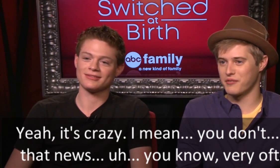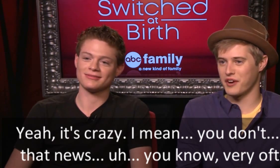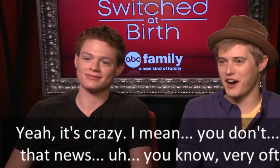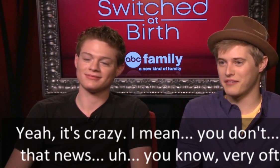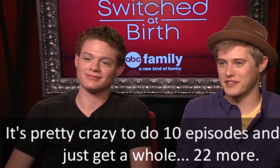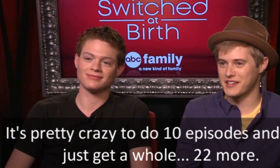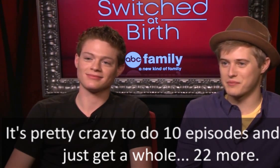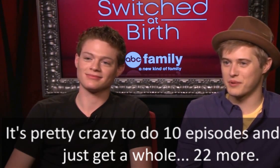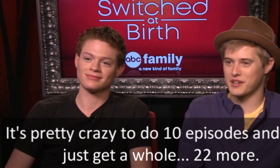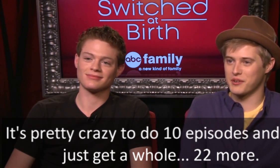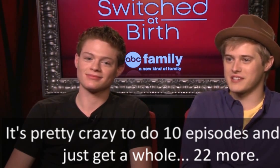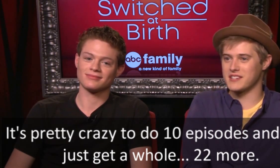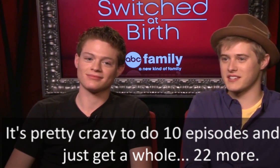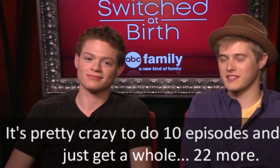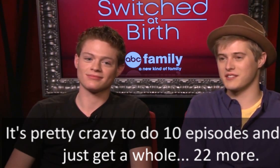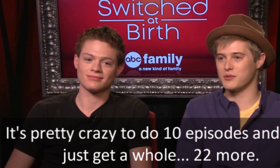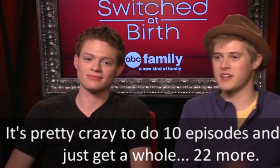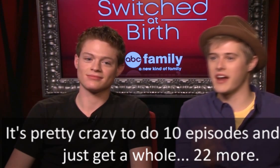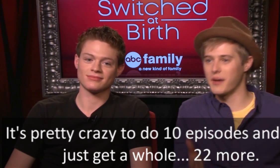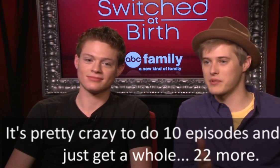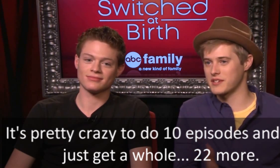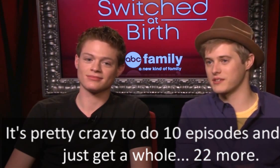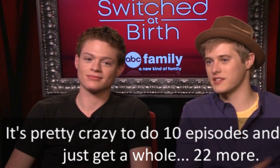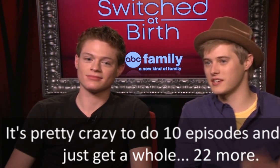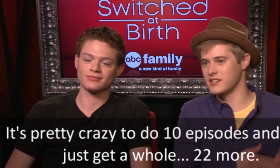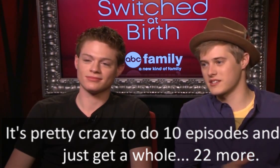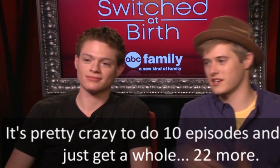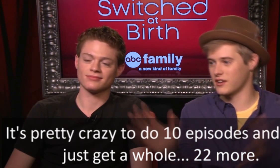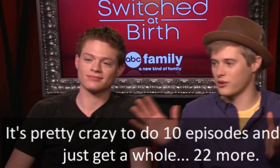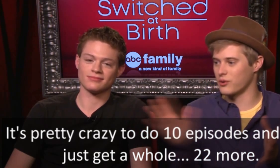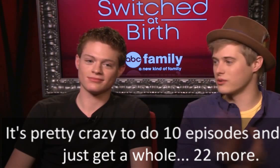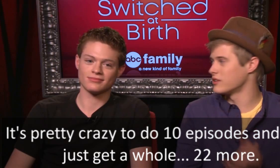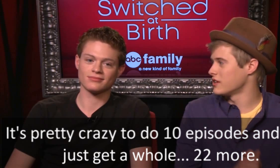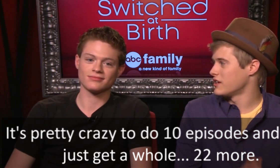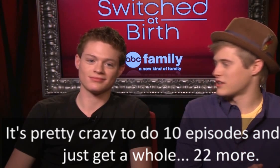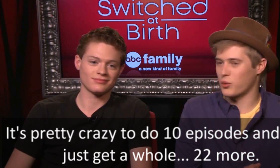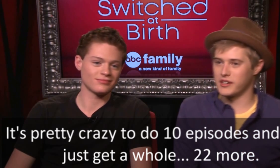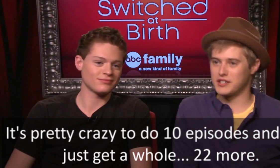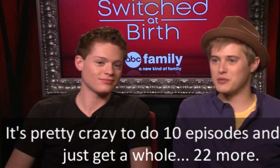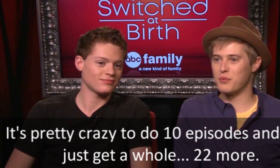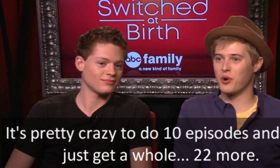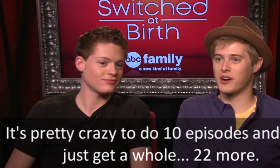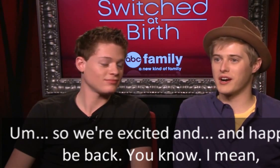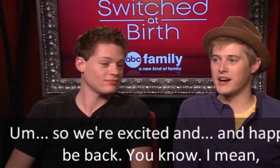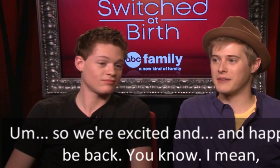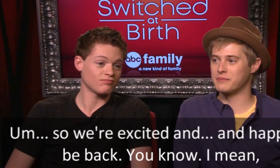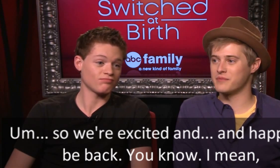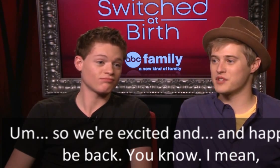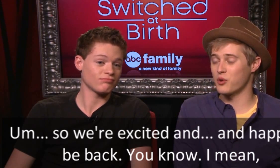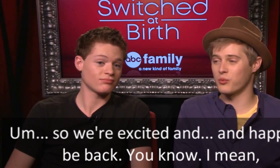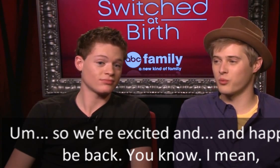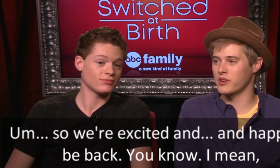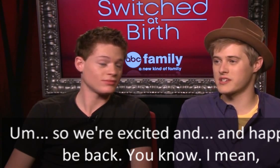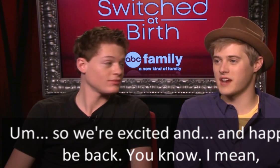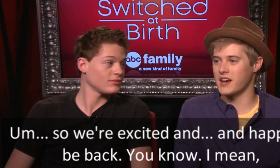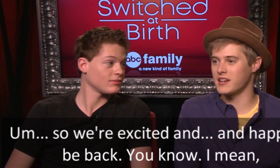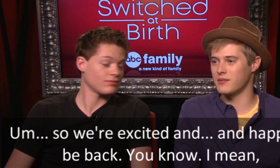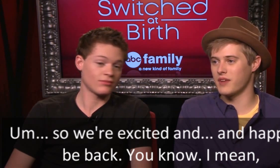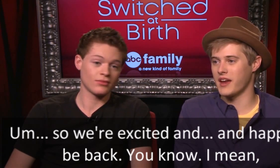very often. It's pretty crazy to do 10 episodes and then just get a whole 22 more. So we're excited and